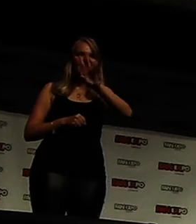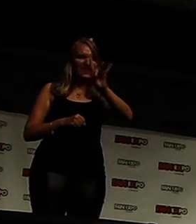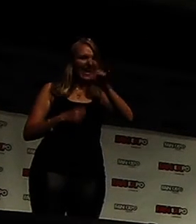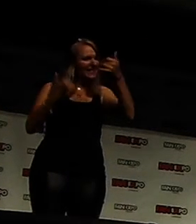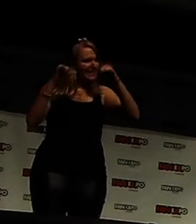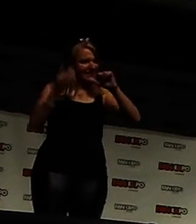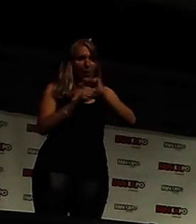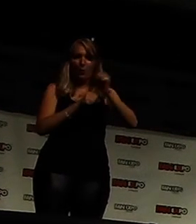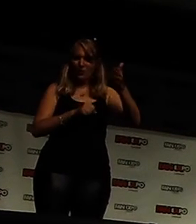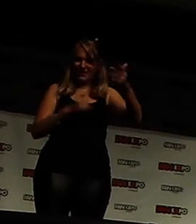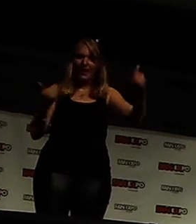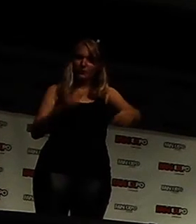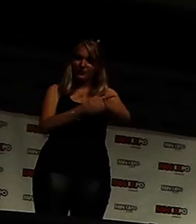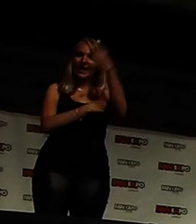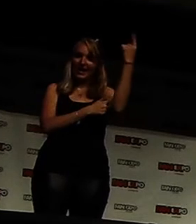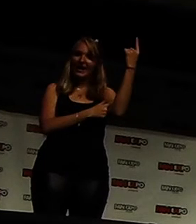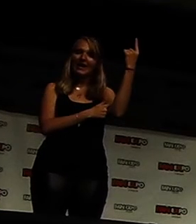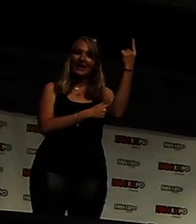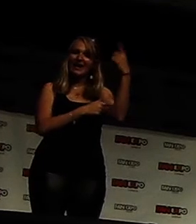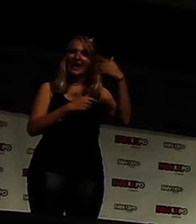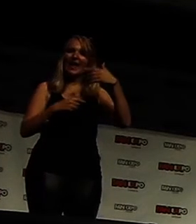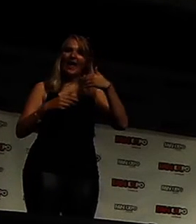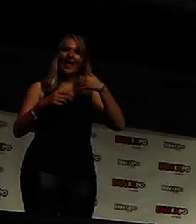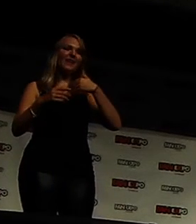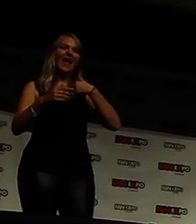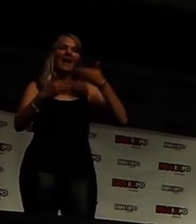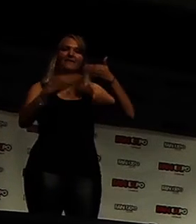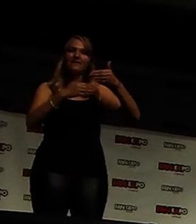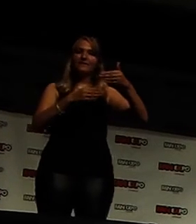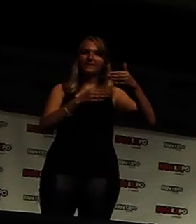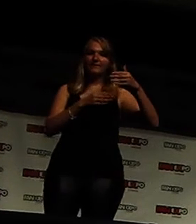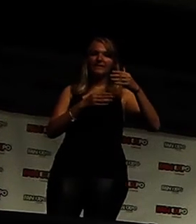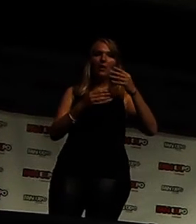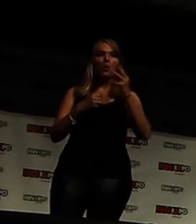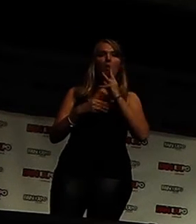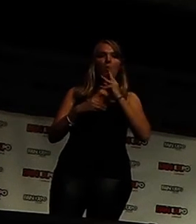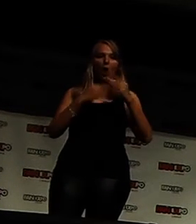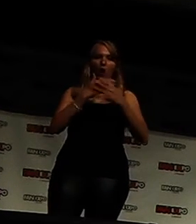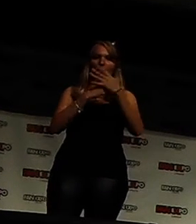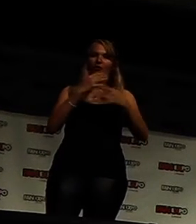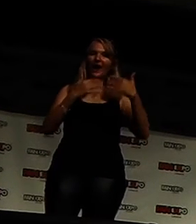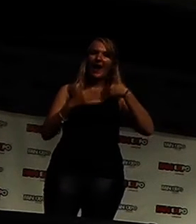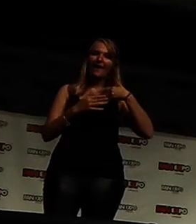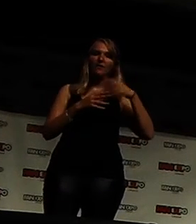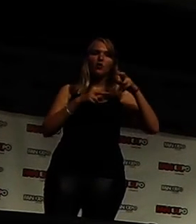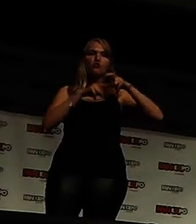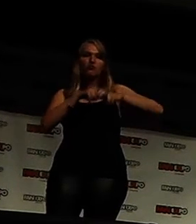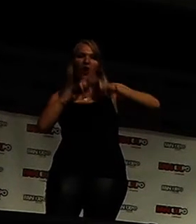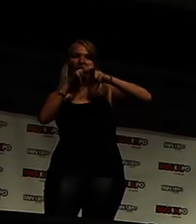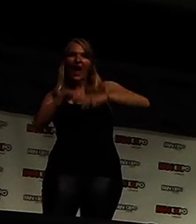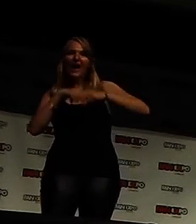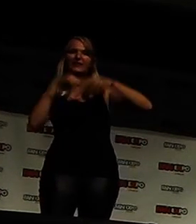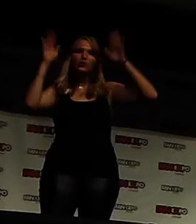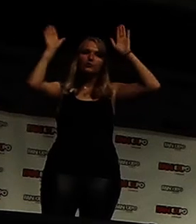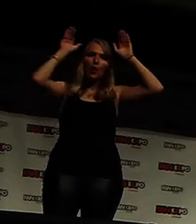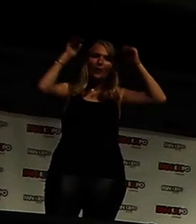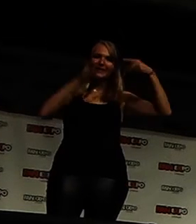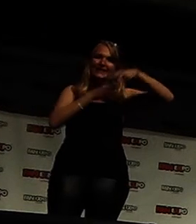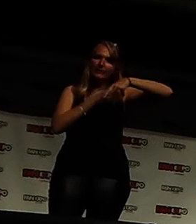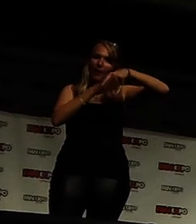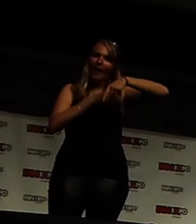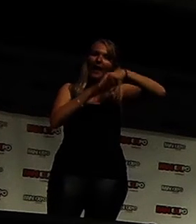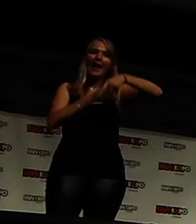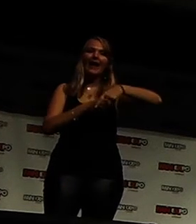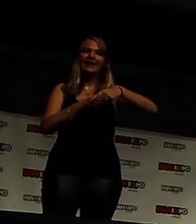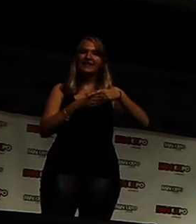promenade today. And there's like loads of rides, and people used to go there and ride donkeys, and used to come for all their holidays, and it's a place of adventure. So I